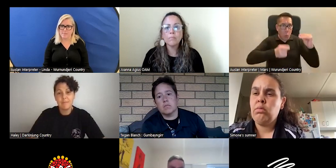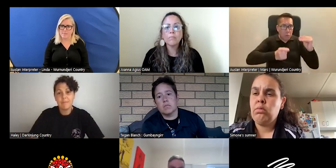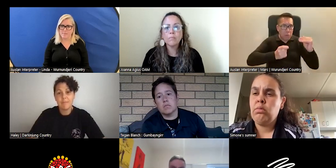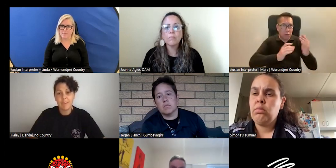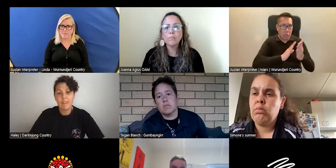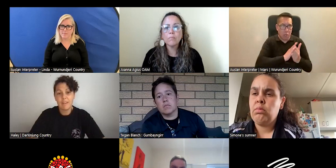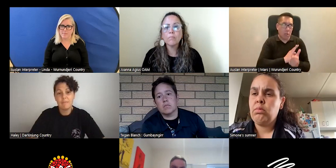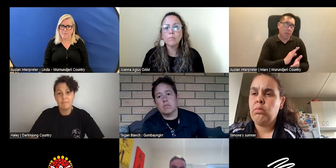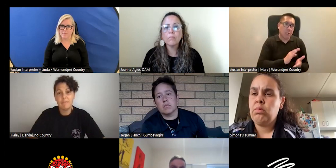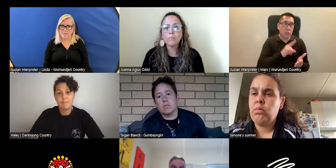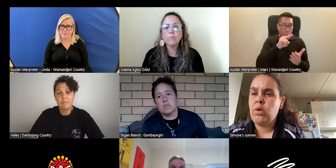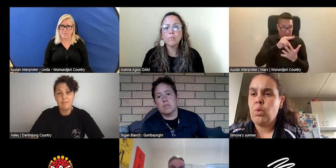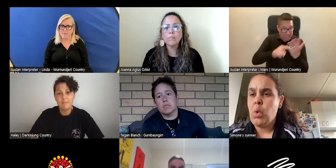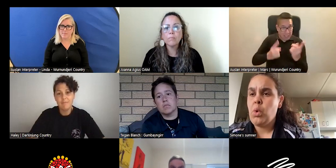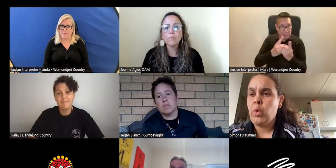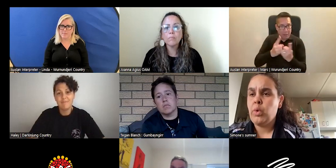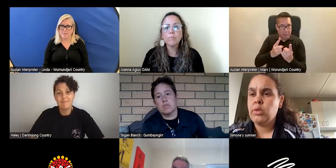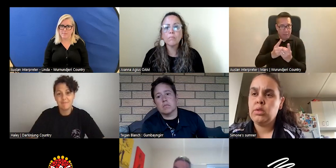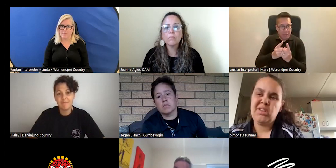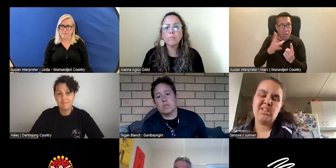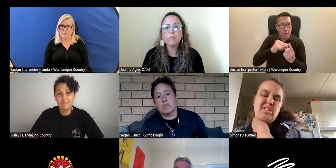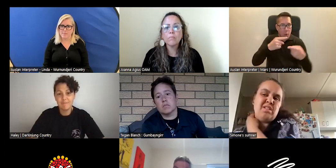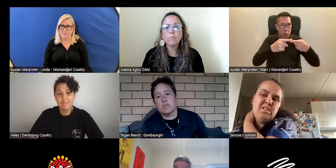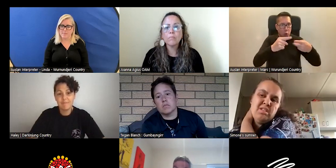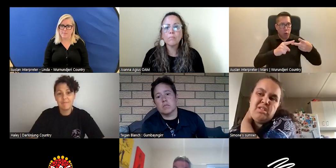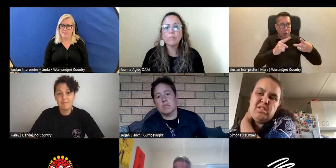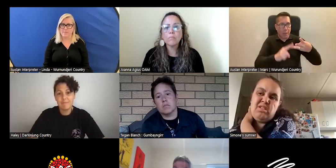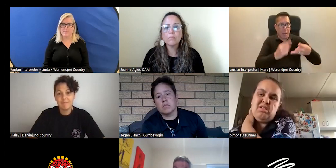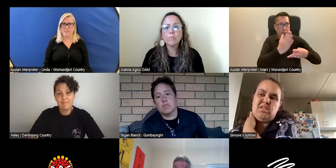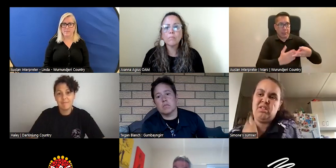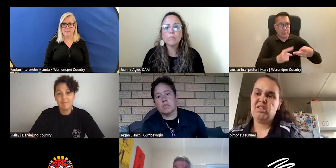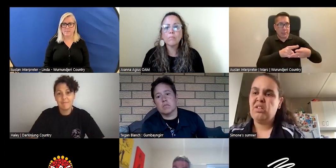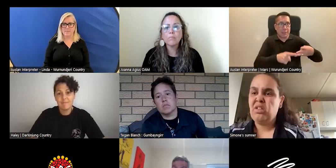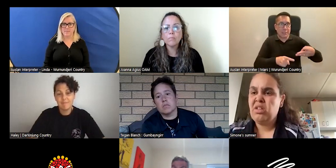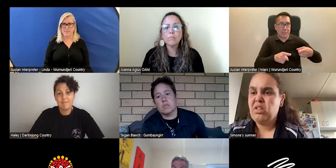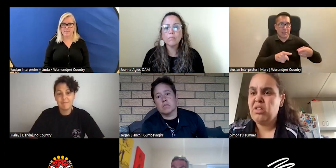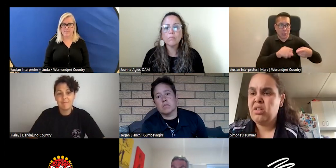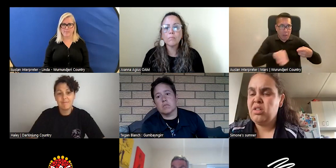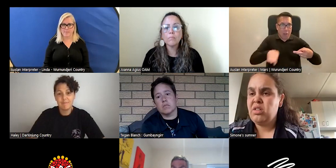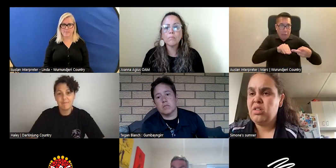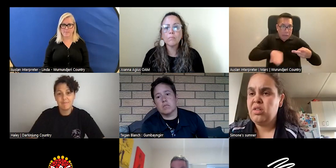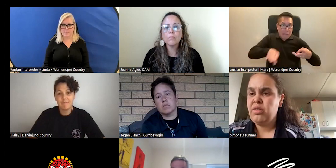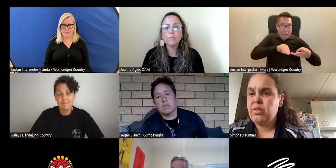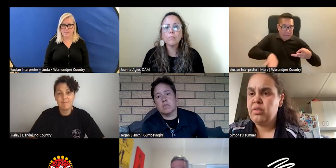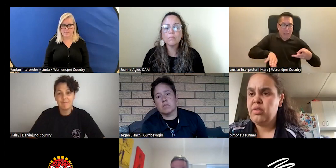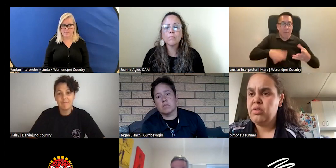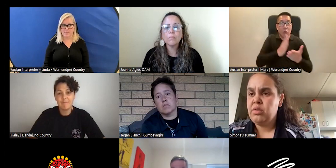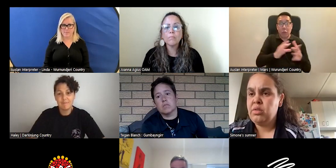stuff is coming out of the 3 parts that we've just read out just there. But it's very